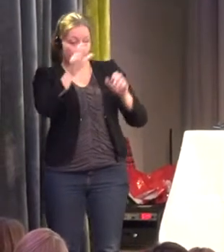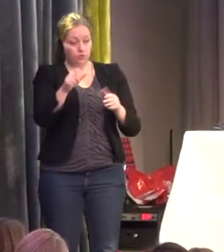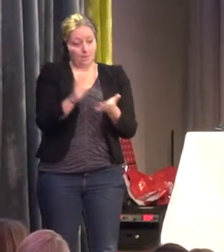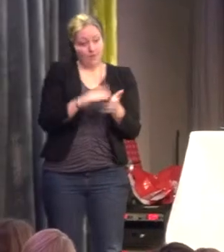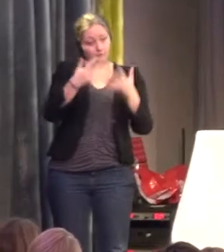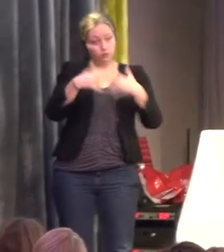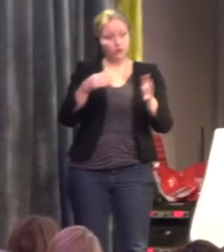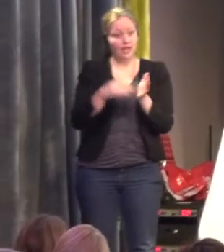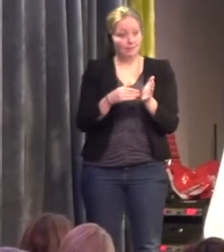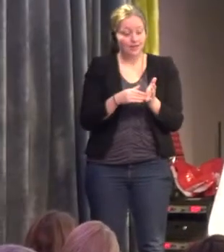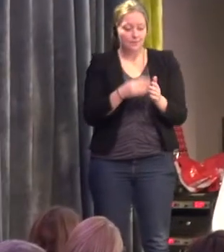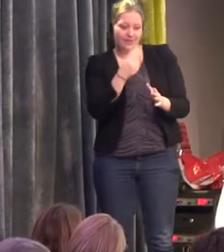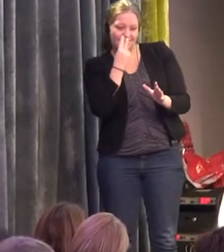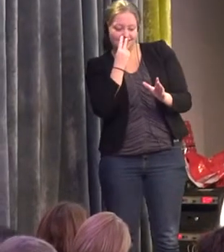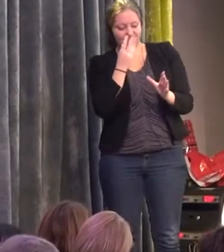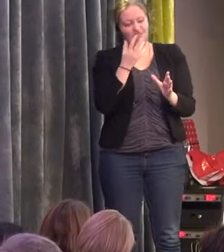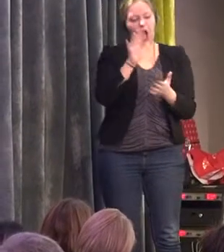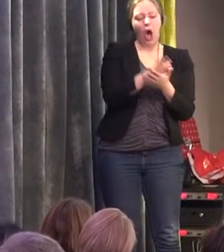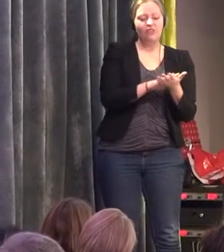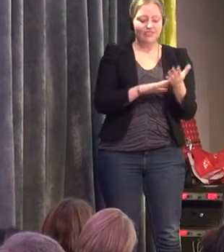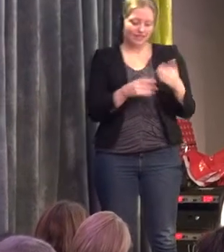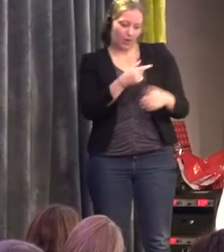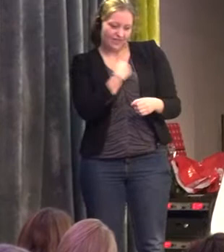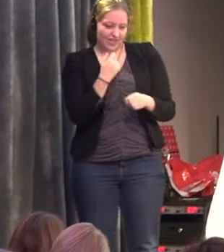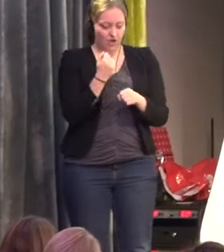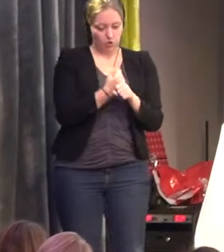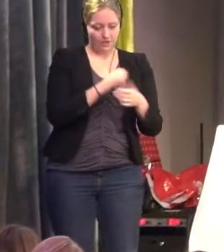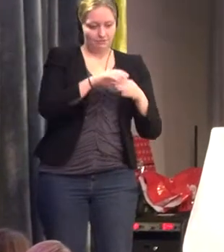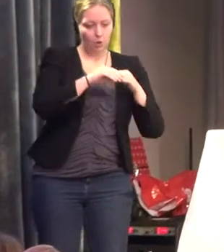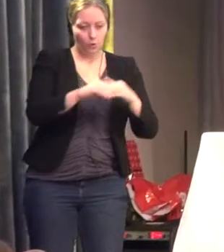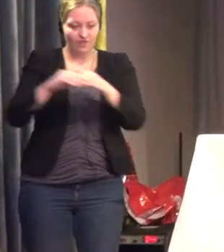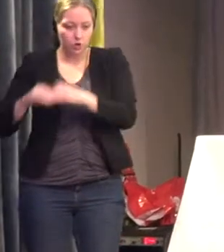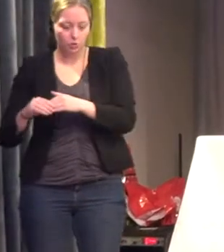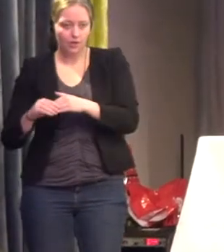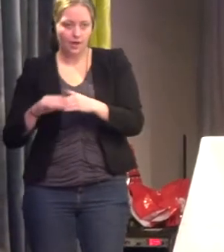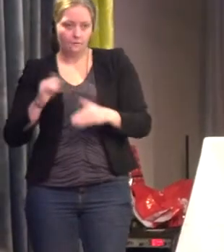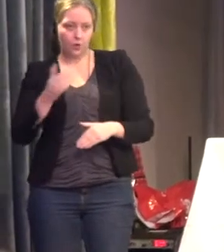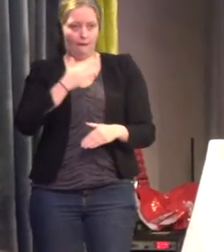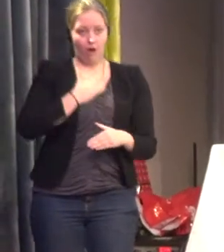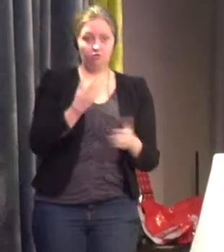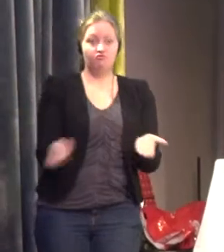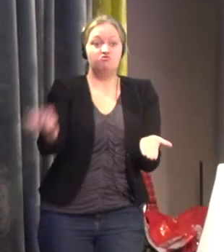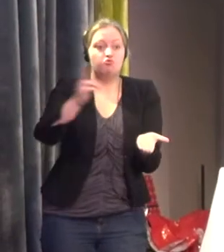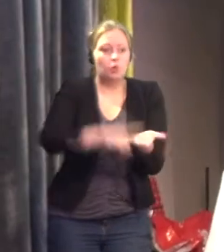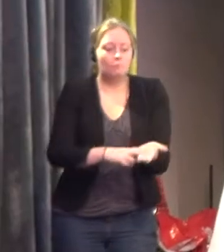convention, existed below the poverty rate at twice the prevalence of their